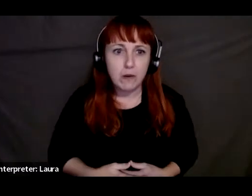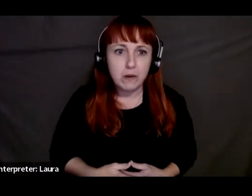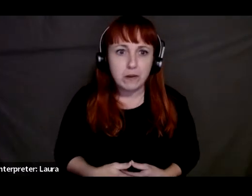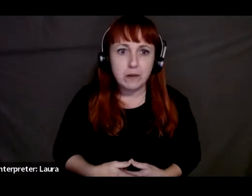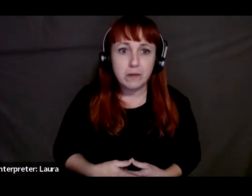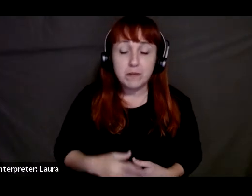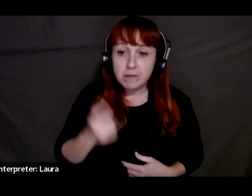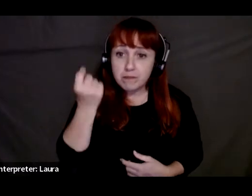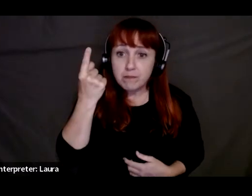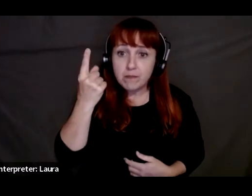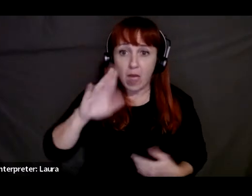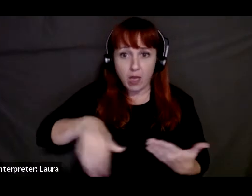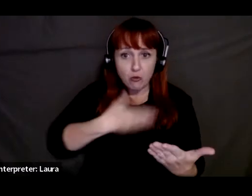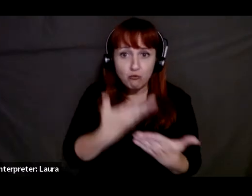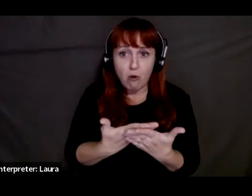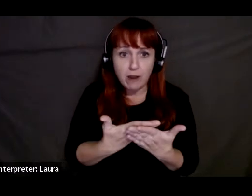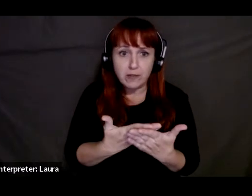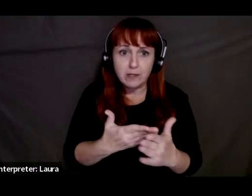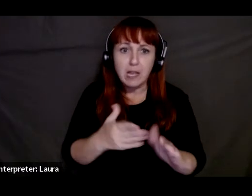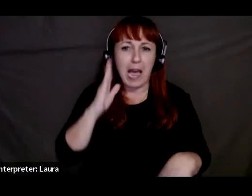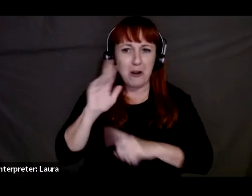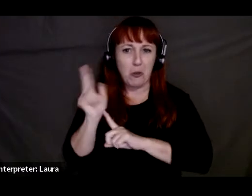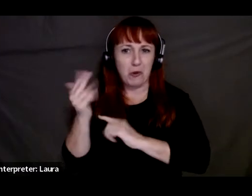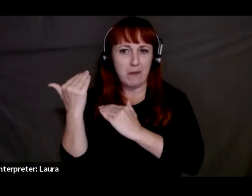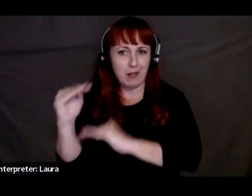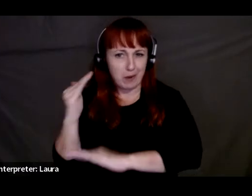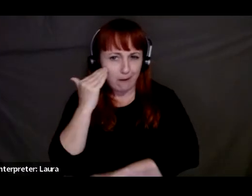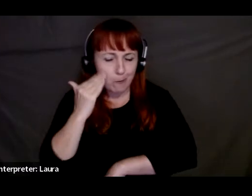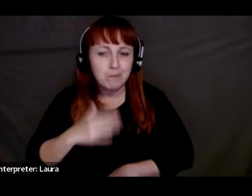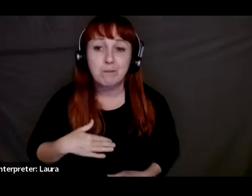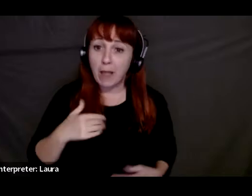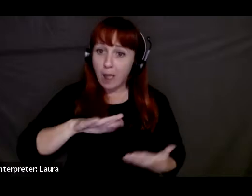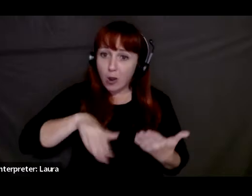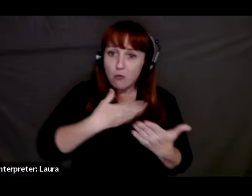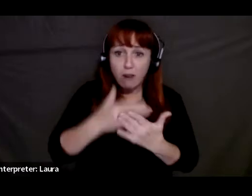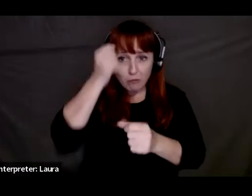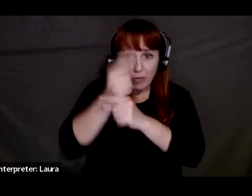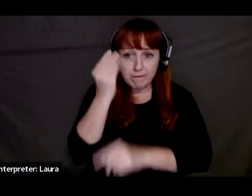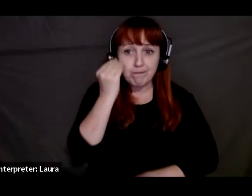But when I was there, I know I only get 3 minutes. When I was there, brother,